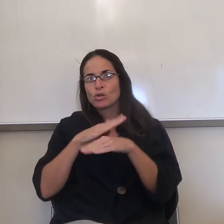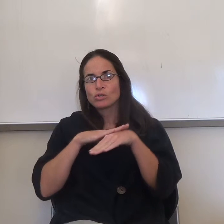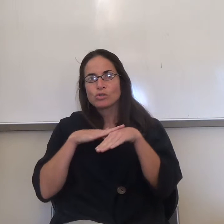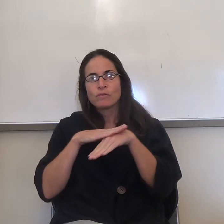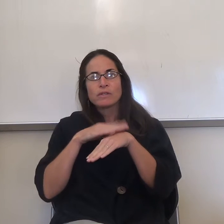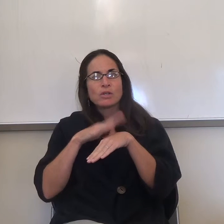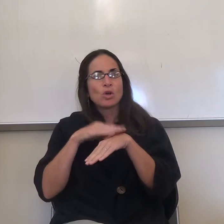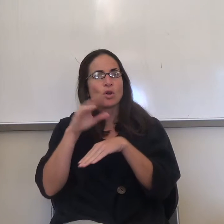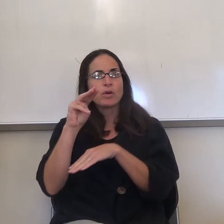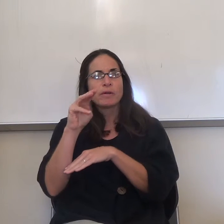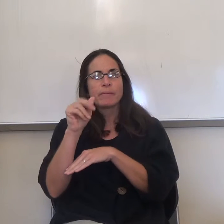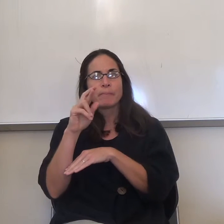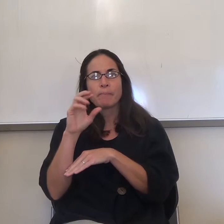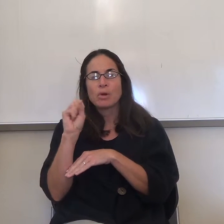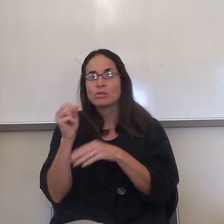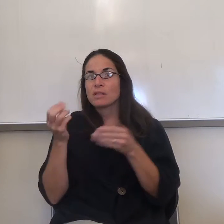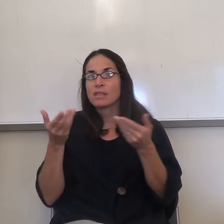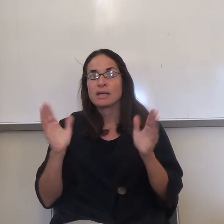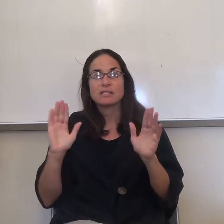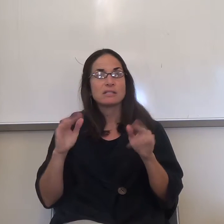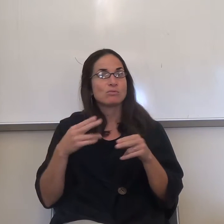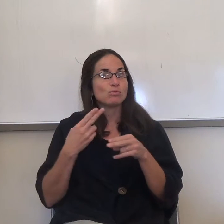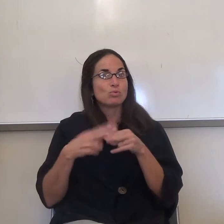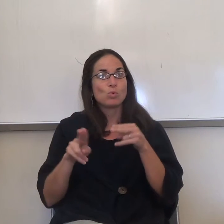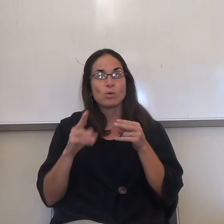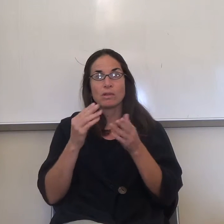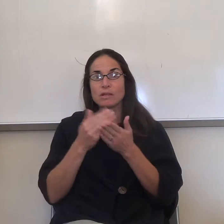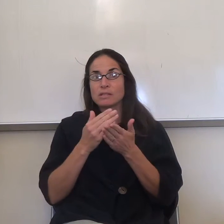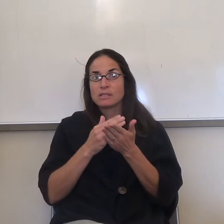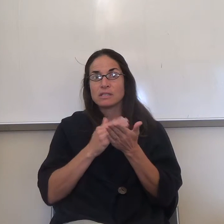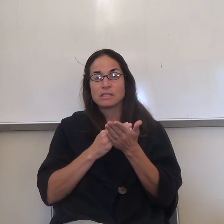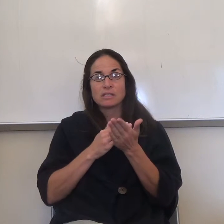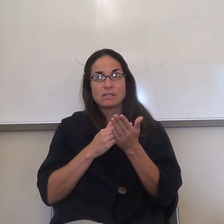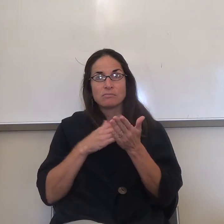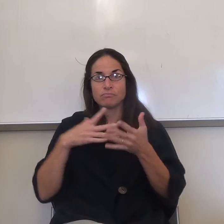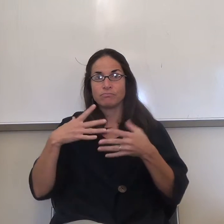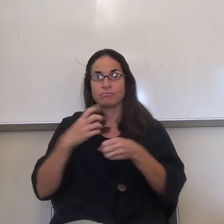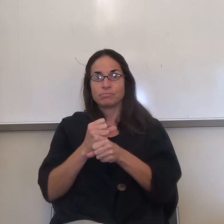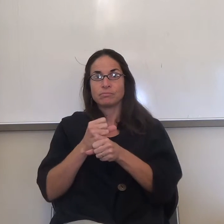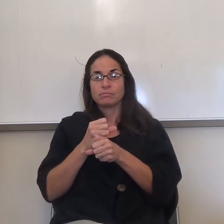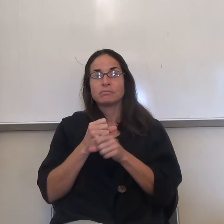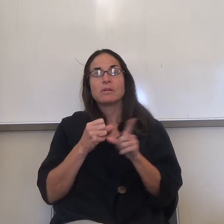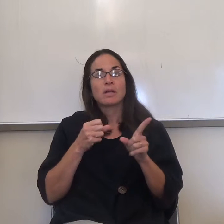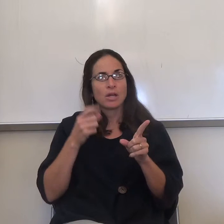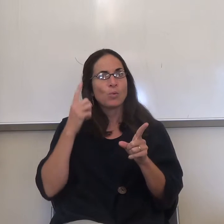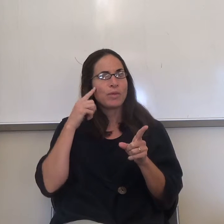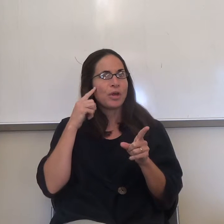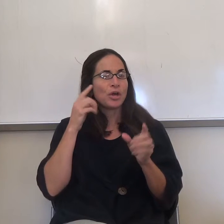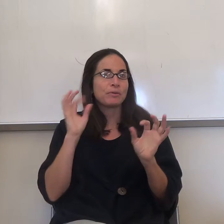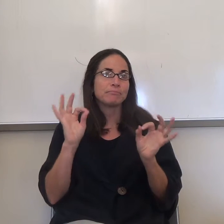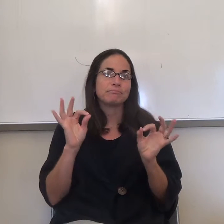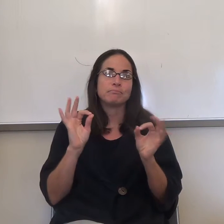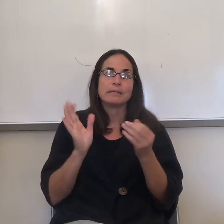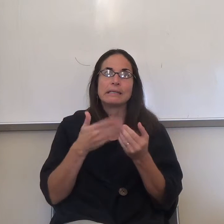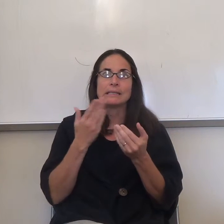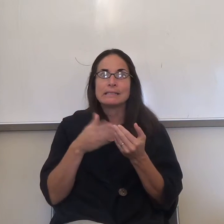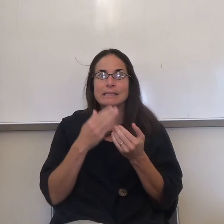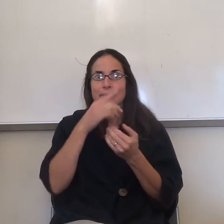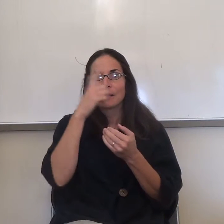list, a short and to the Yeah. point. Yeah, this was very short, so we think, oh, good, this is short, it's gonna be easy. The trick